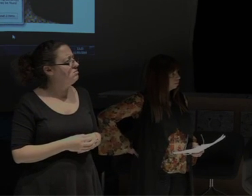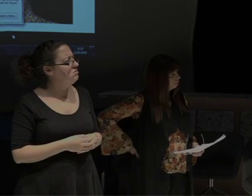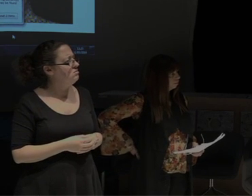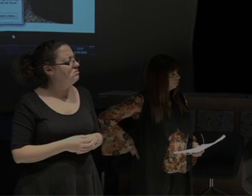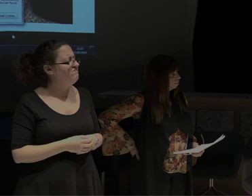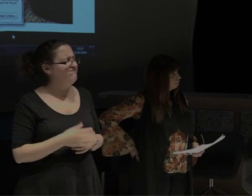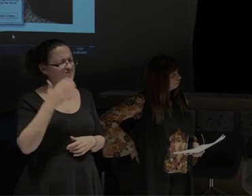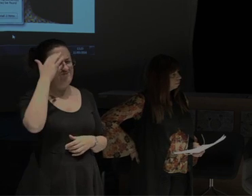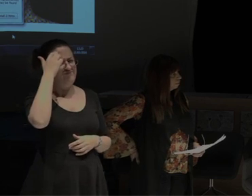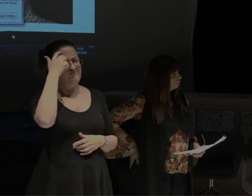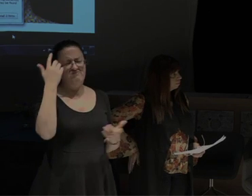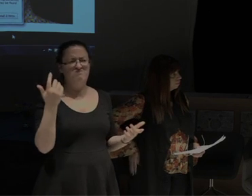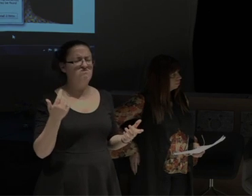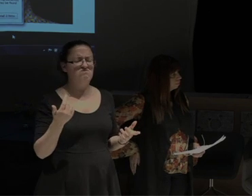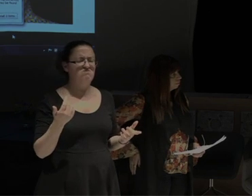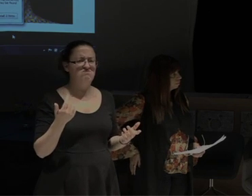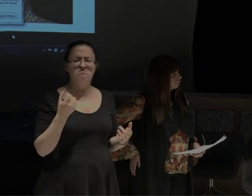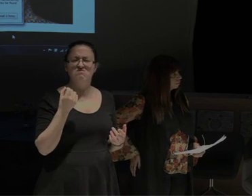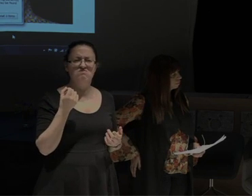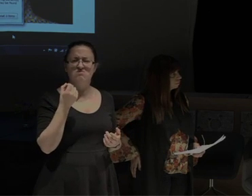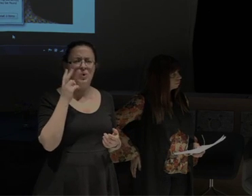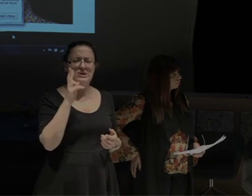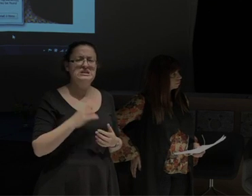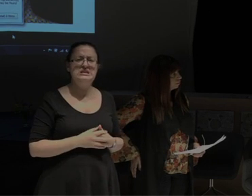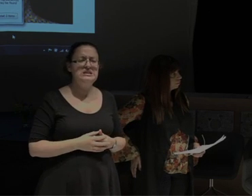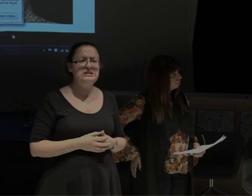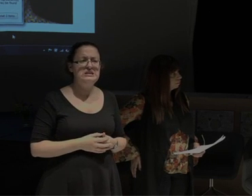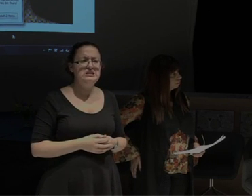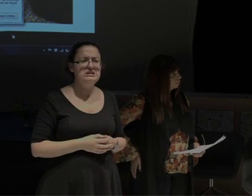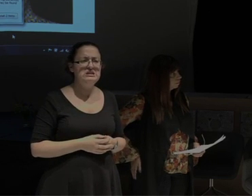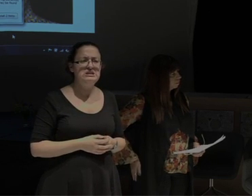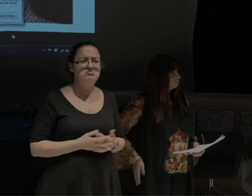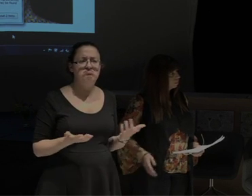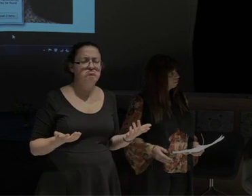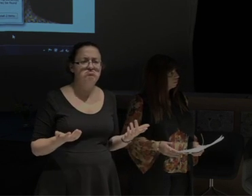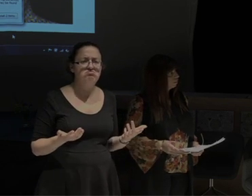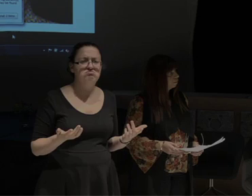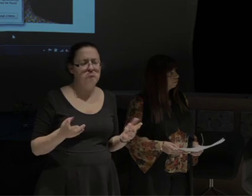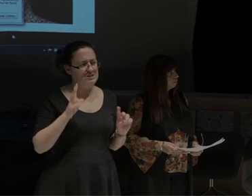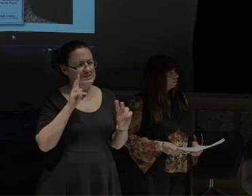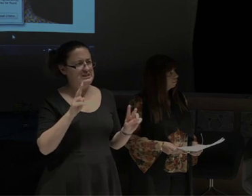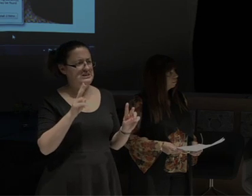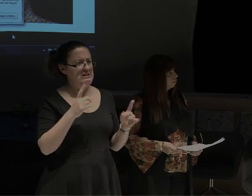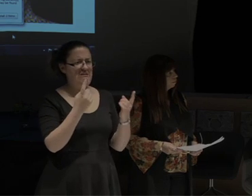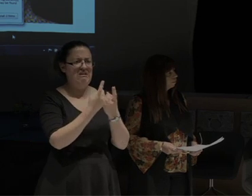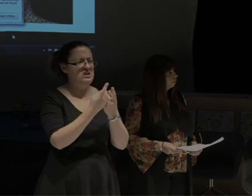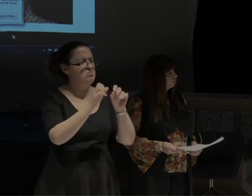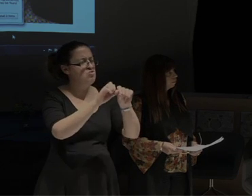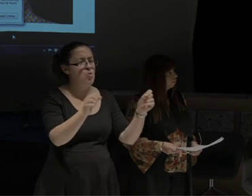And I scratched my head and said, well, actually, I don't. I don't see. All I see is broken